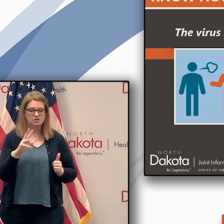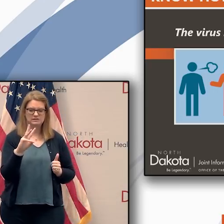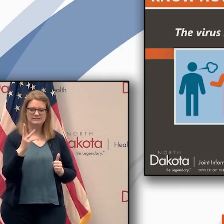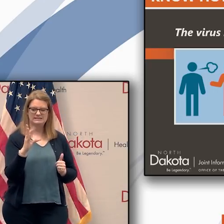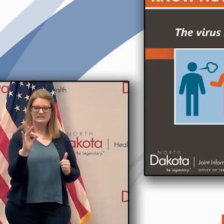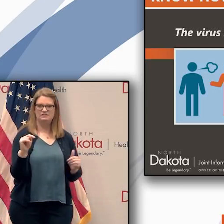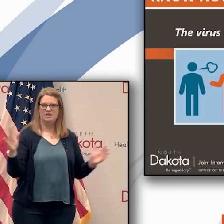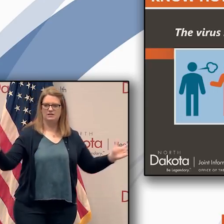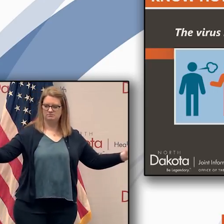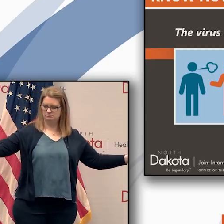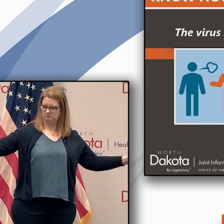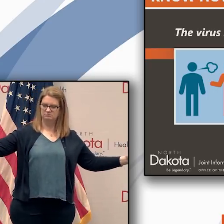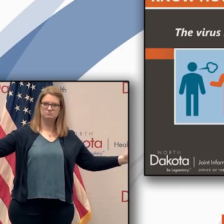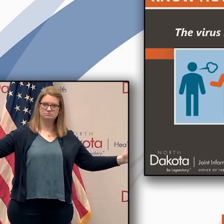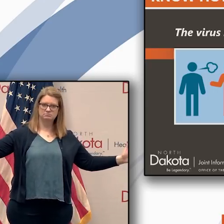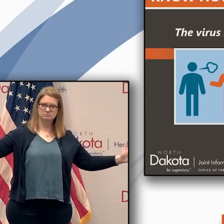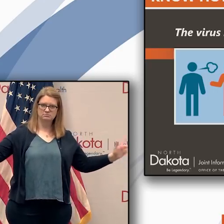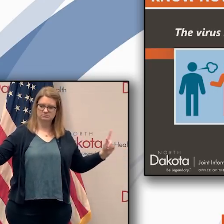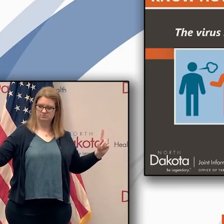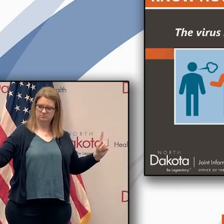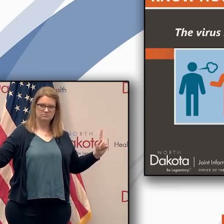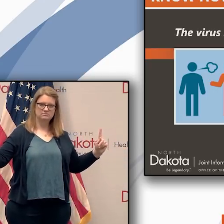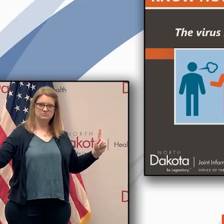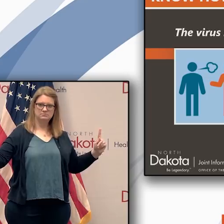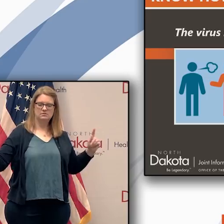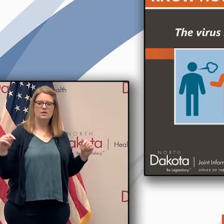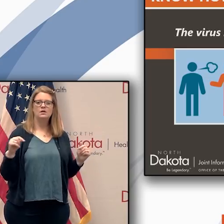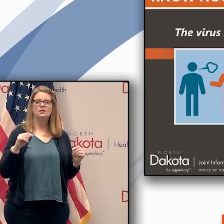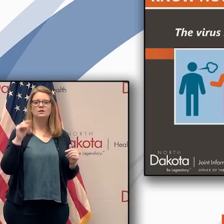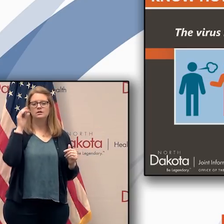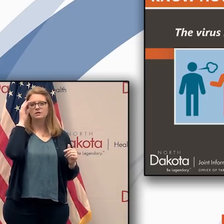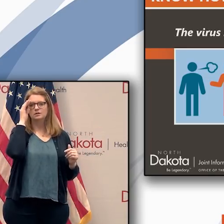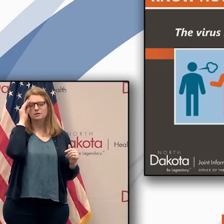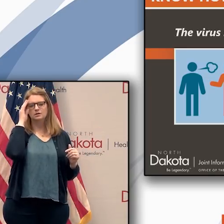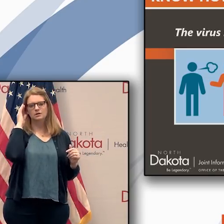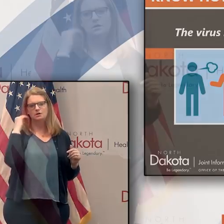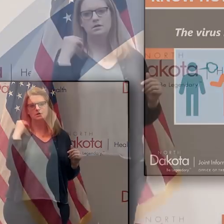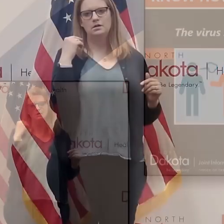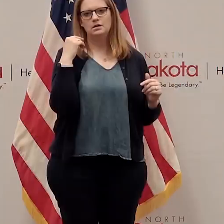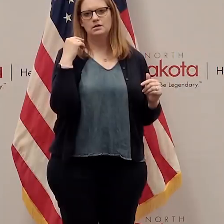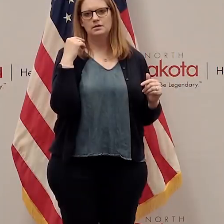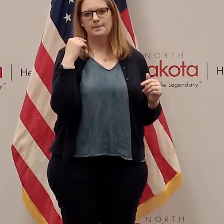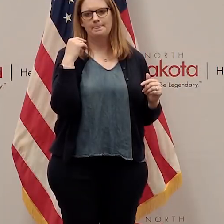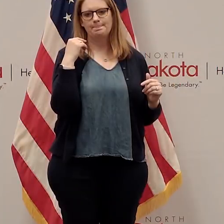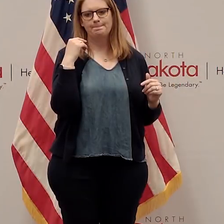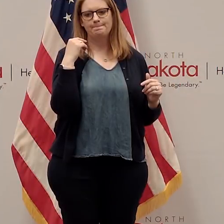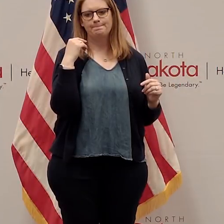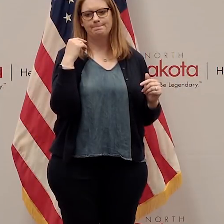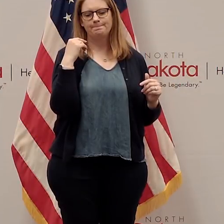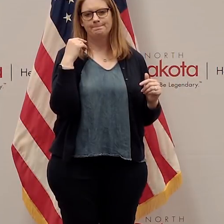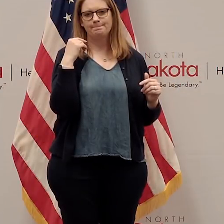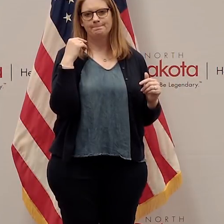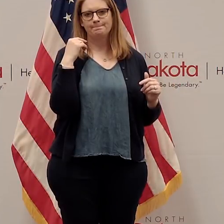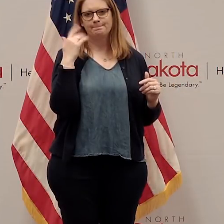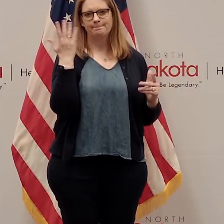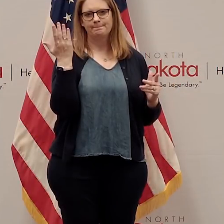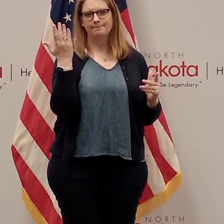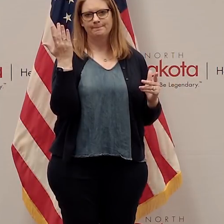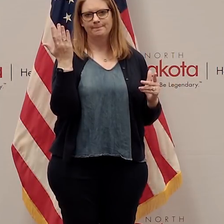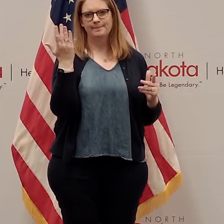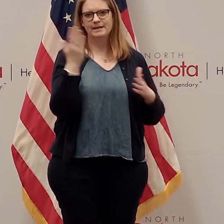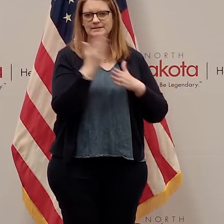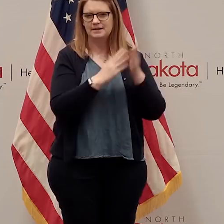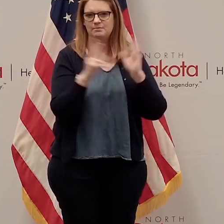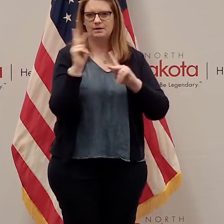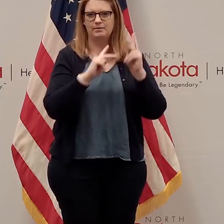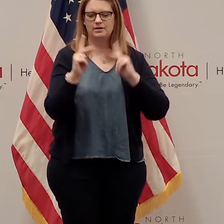or distance. And again, if some people I know have a, challenge